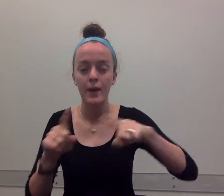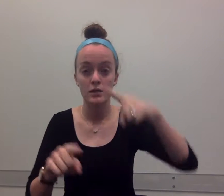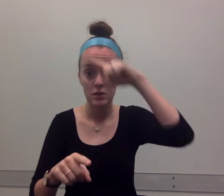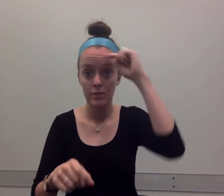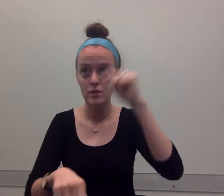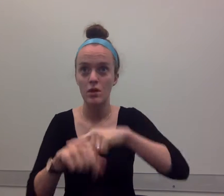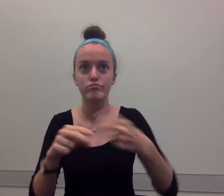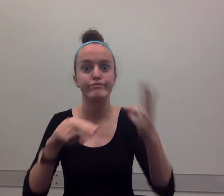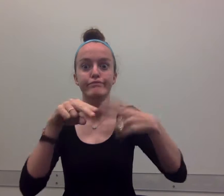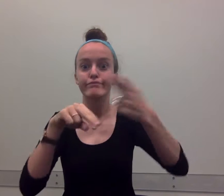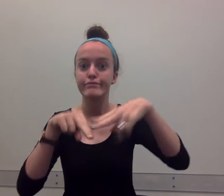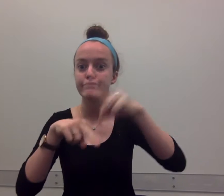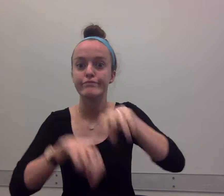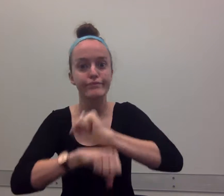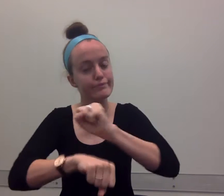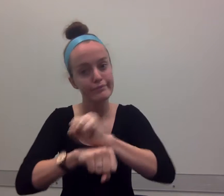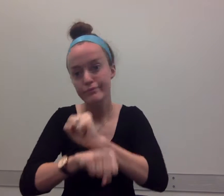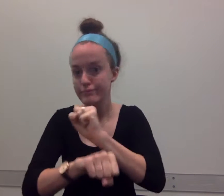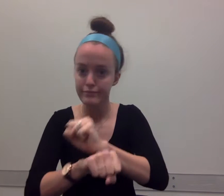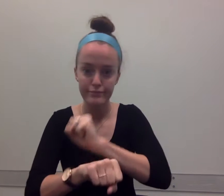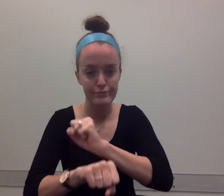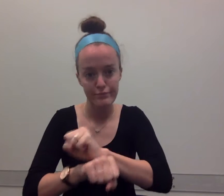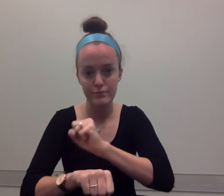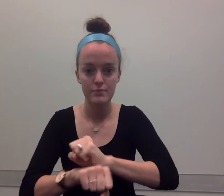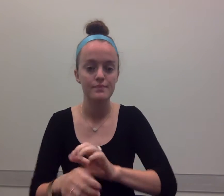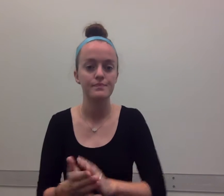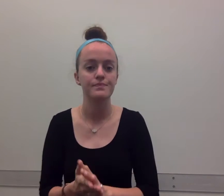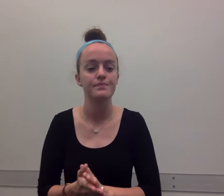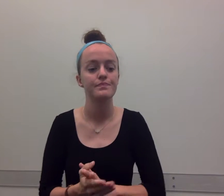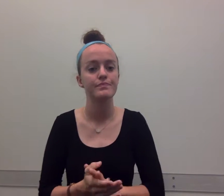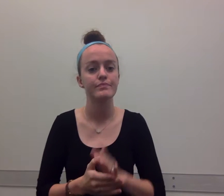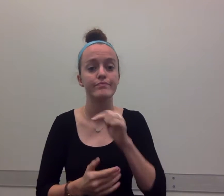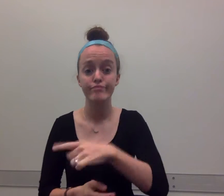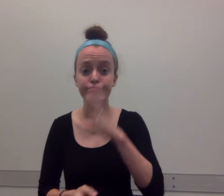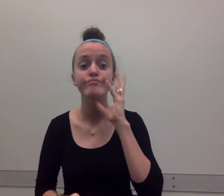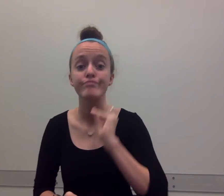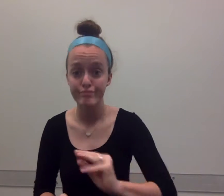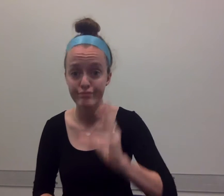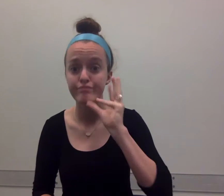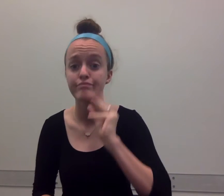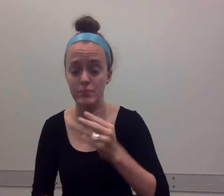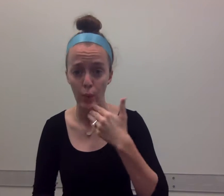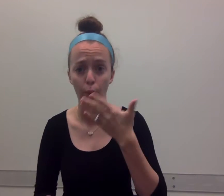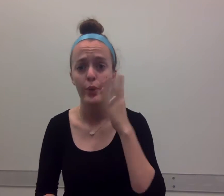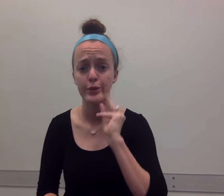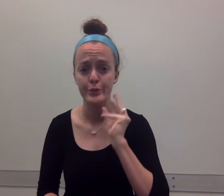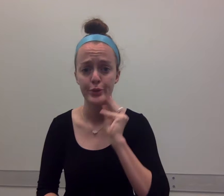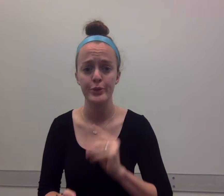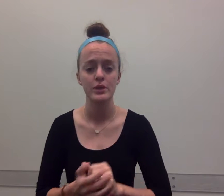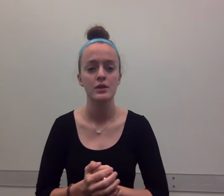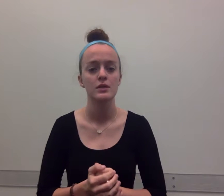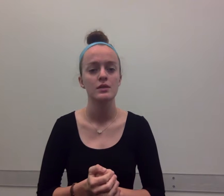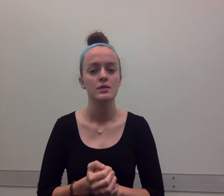So that way I could work. And working was an experience, especially while being in school. You do the best you can